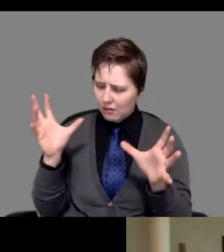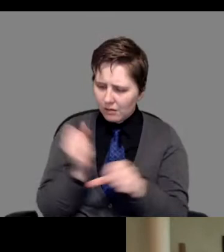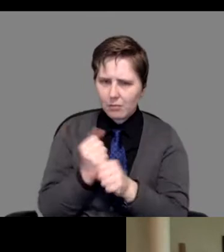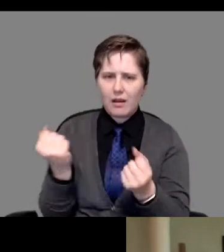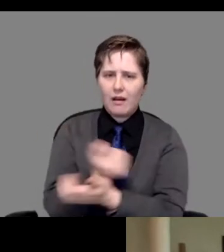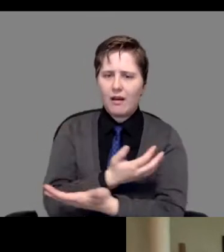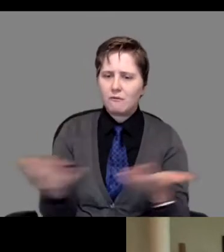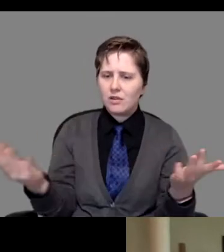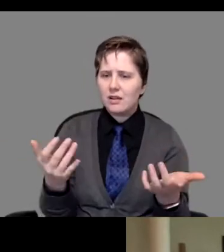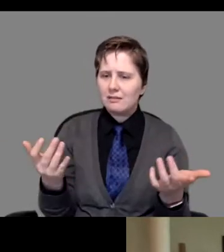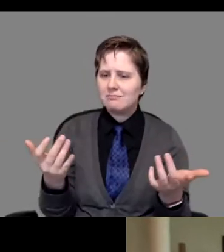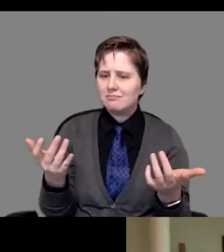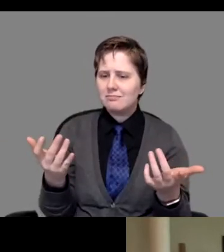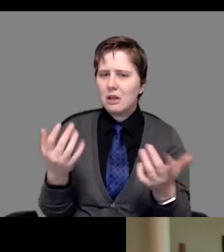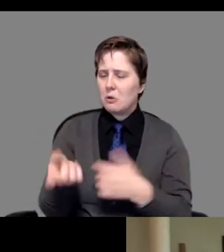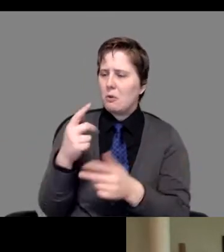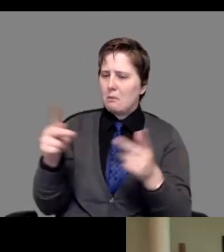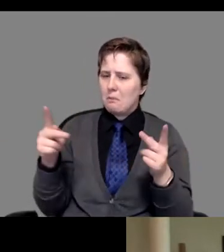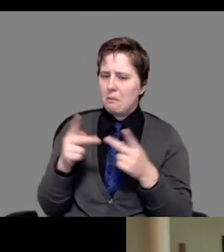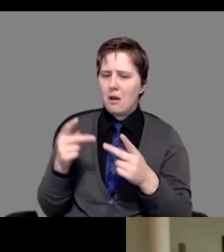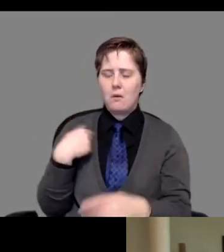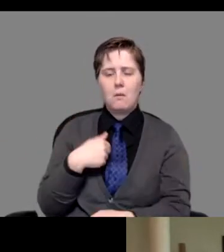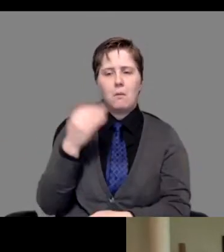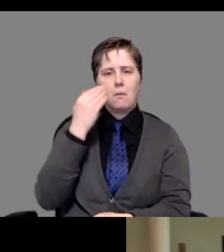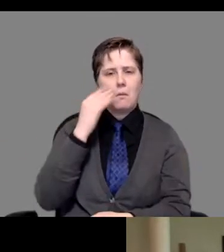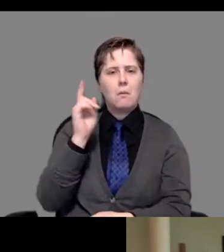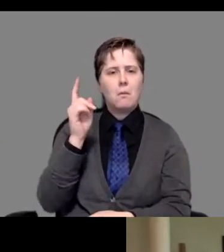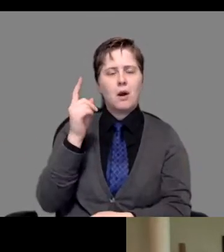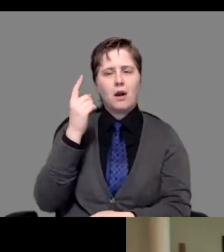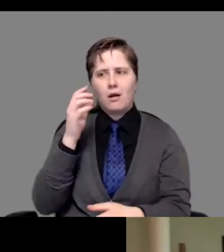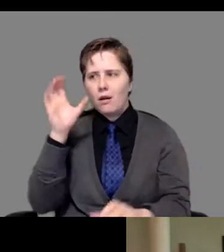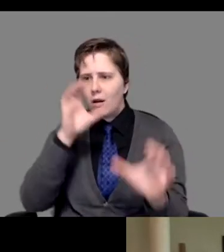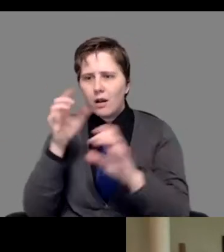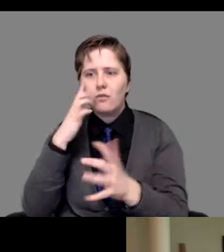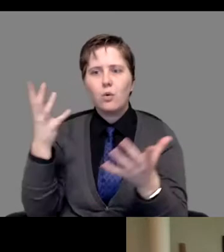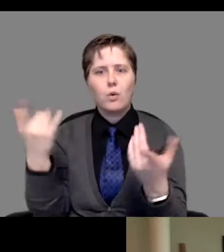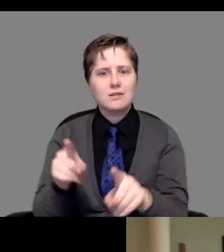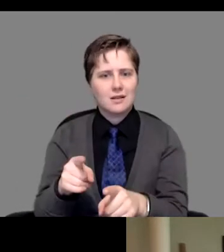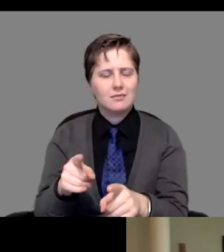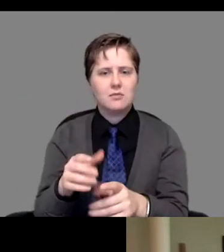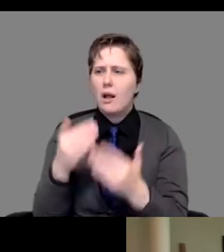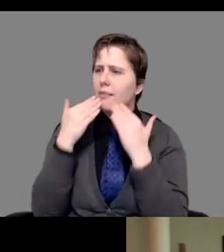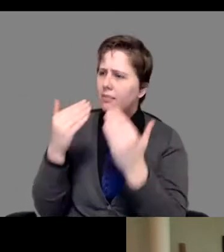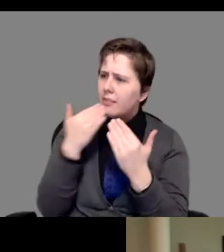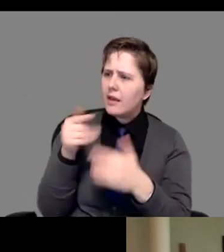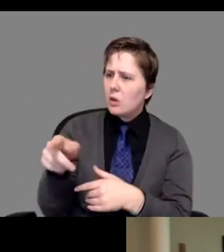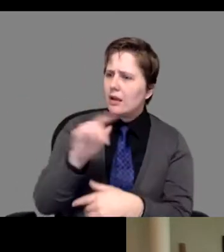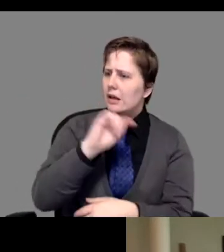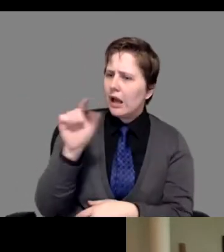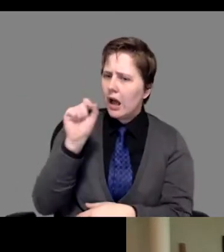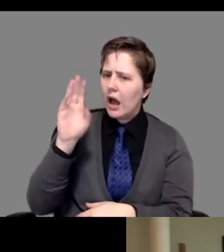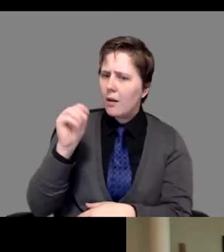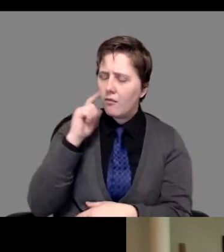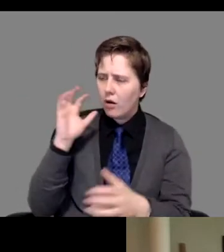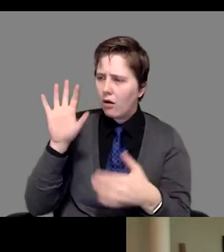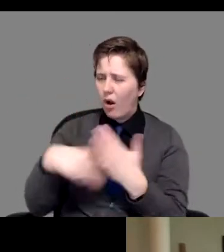to in one place so that we know where to go to find out what is happening, John. So thank you, and Toledo.com, for compiling